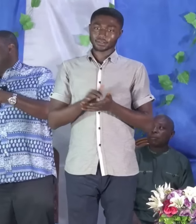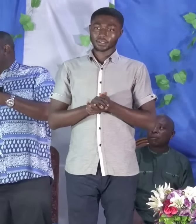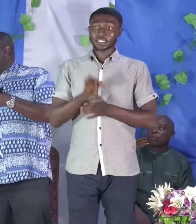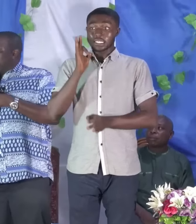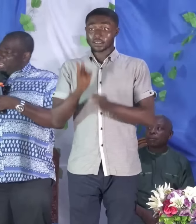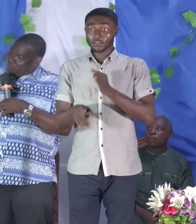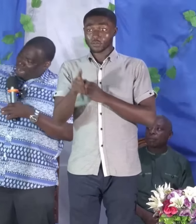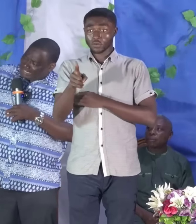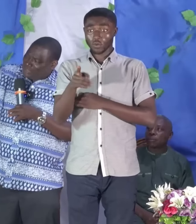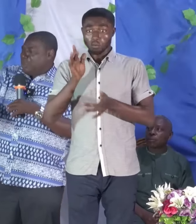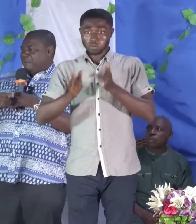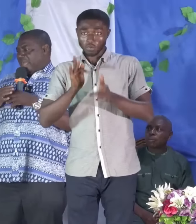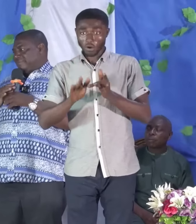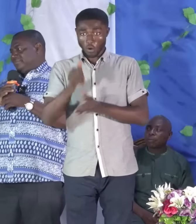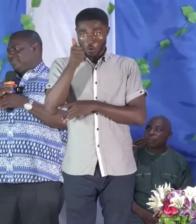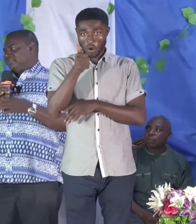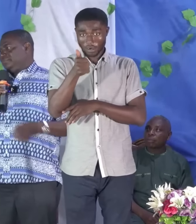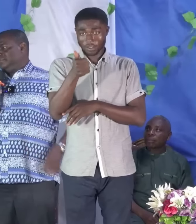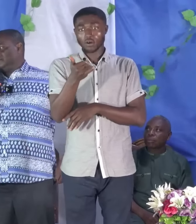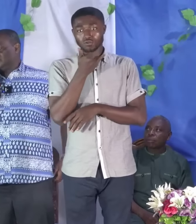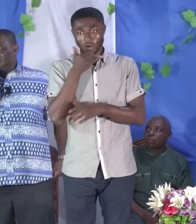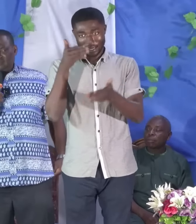shintia ubia e wan kasa oni pabia